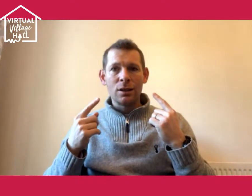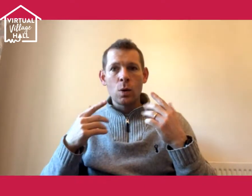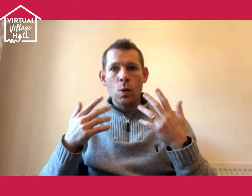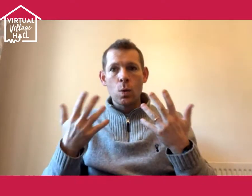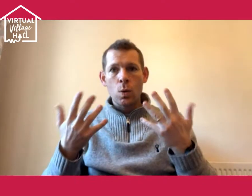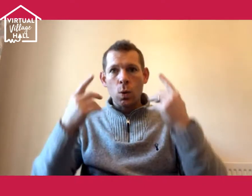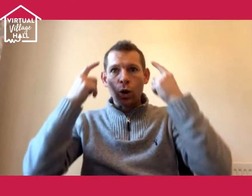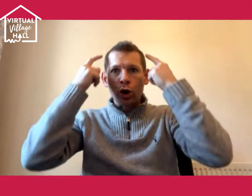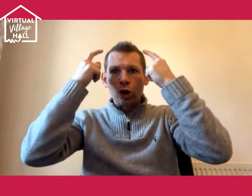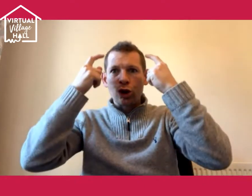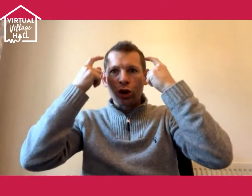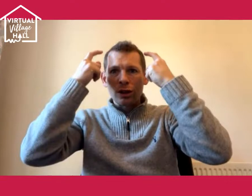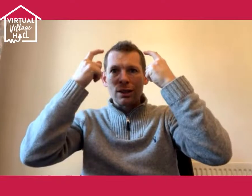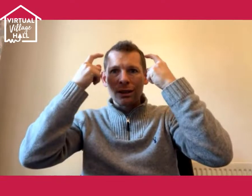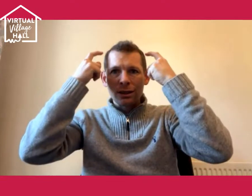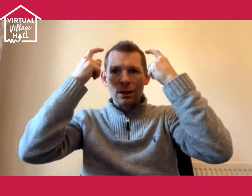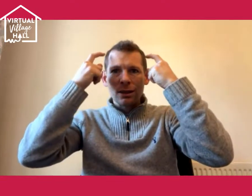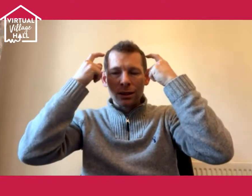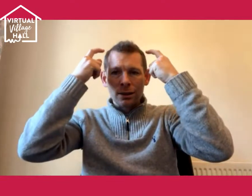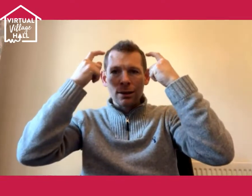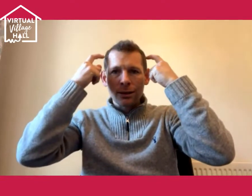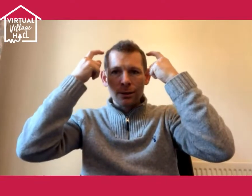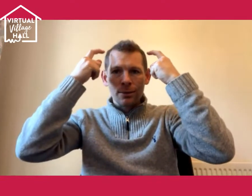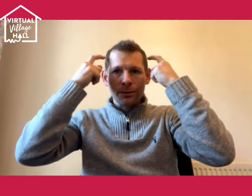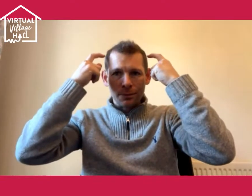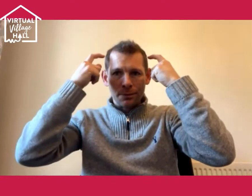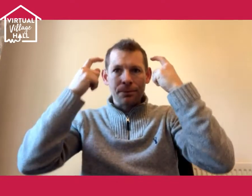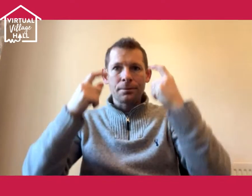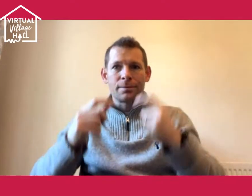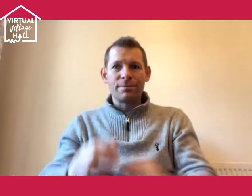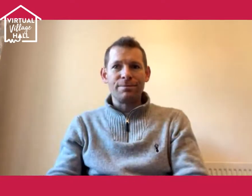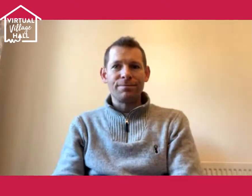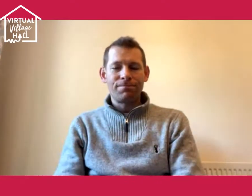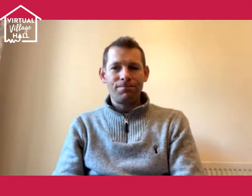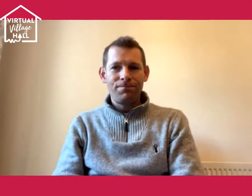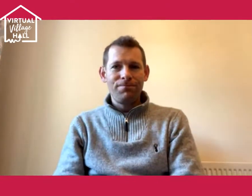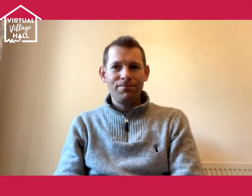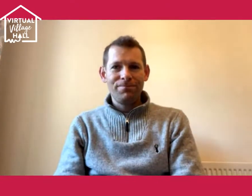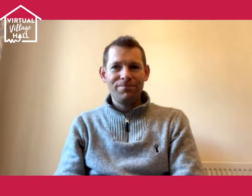curly, or short and curly.